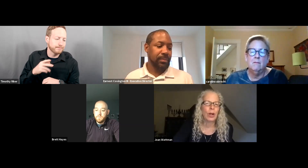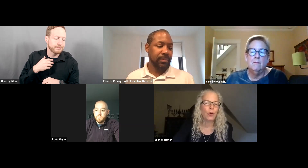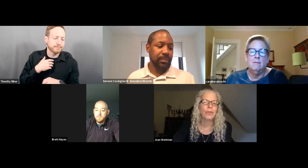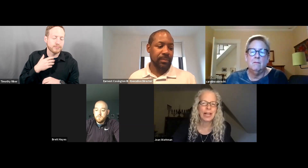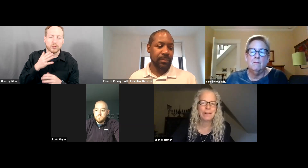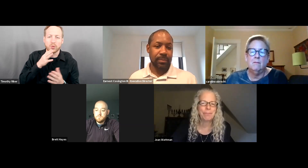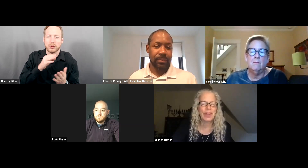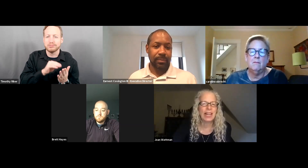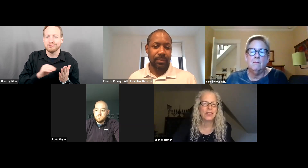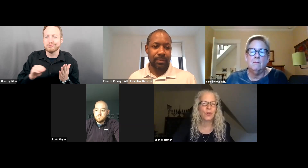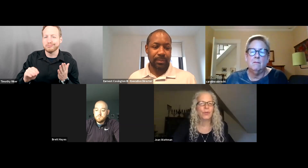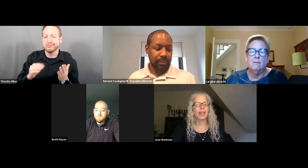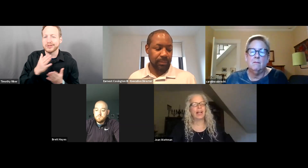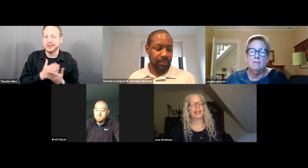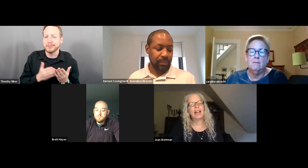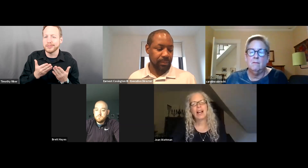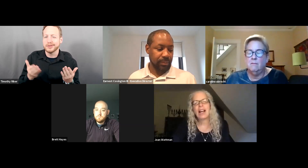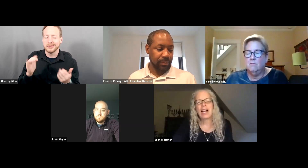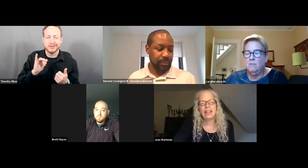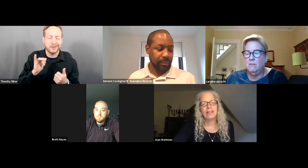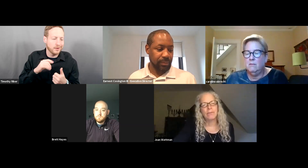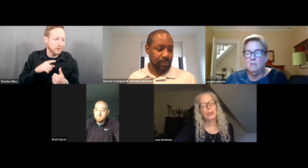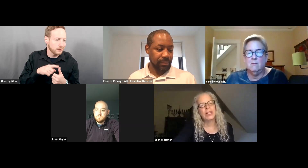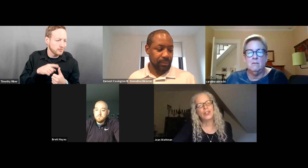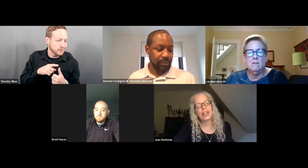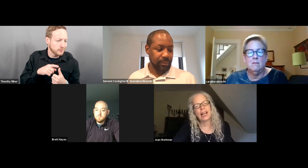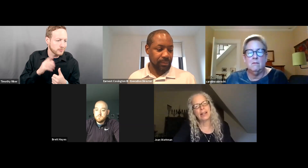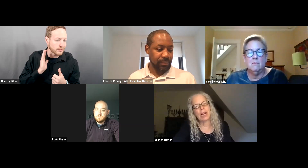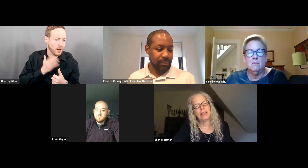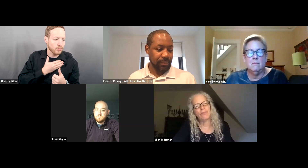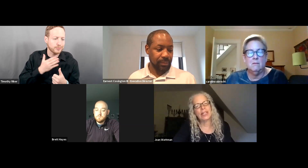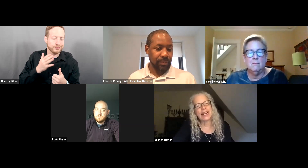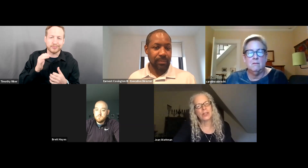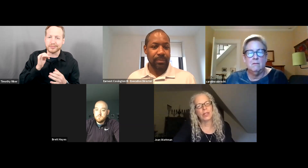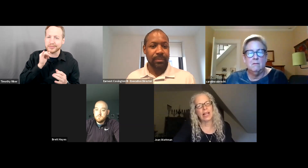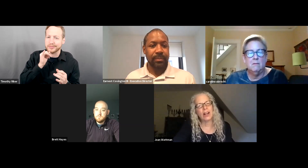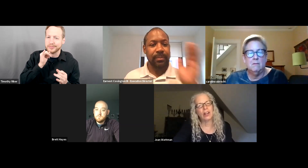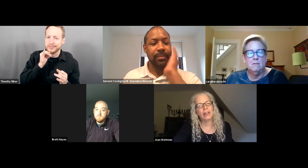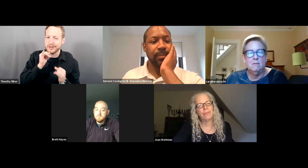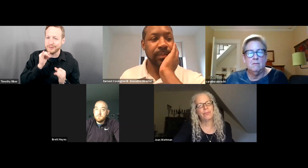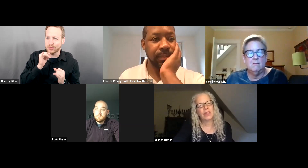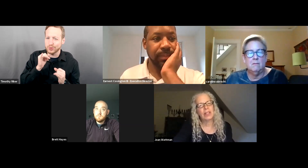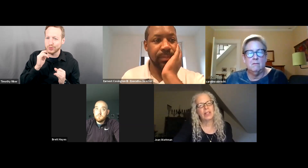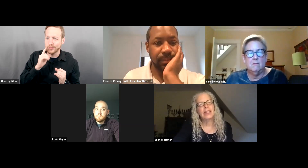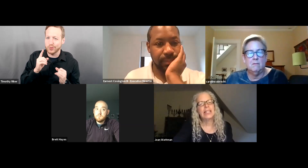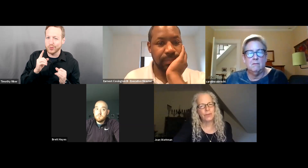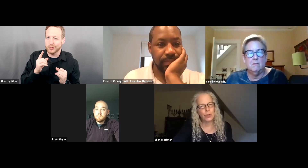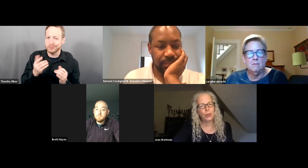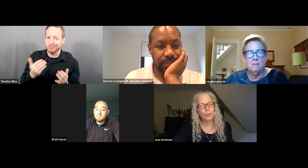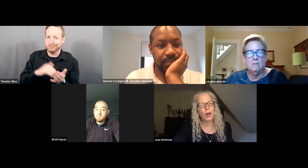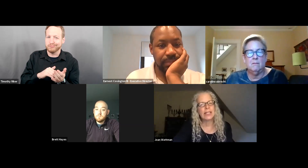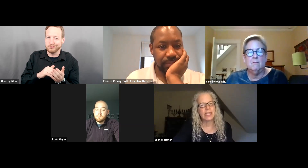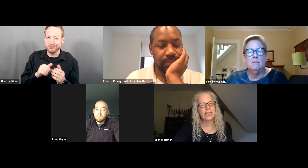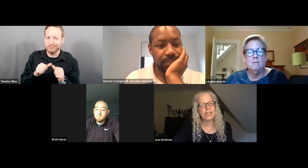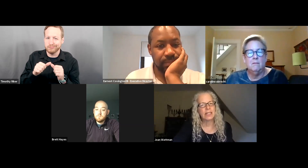that went overtime. And so I'll put the agenda item on for the next one, like the